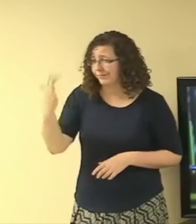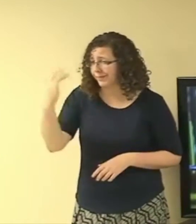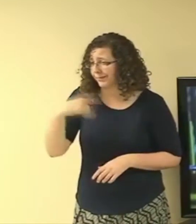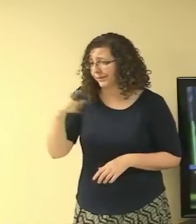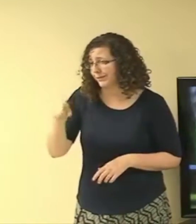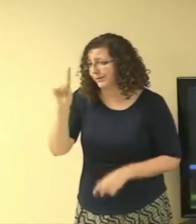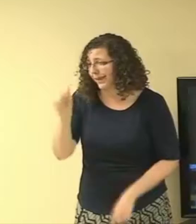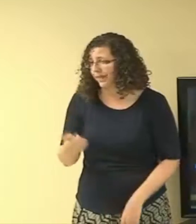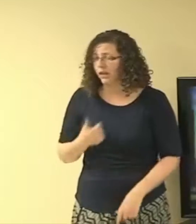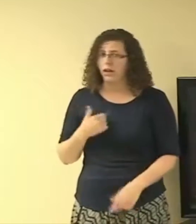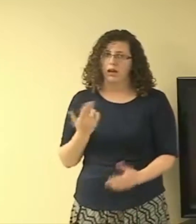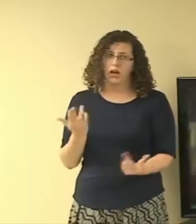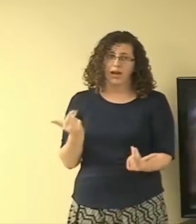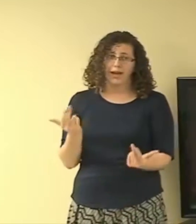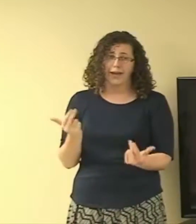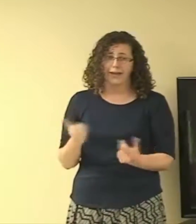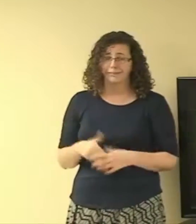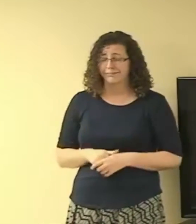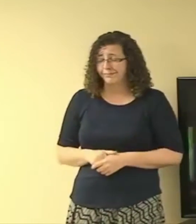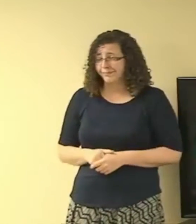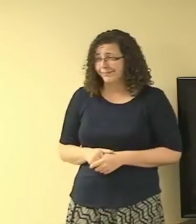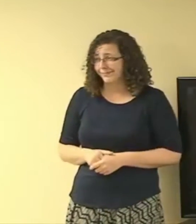earth.